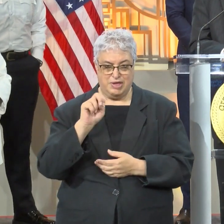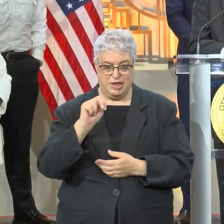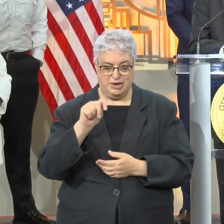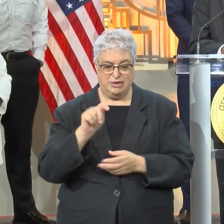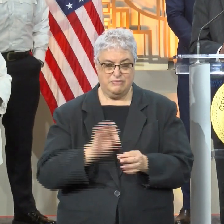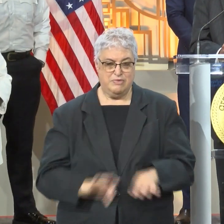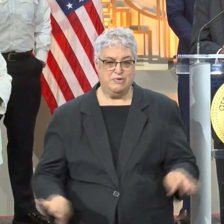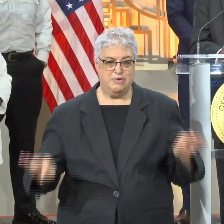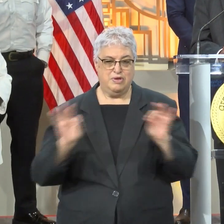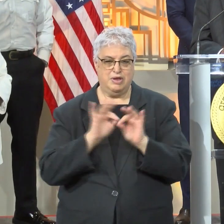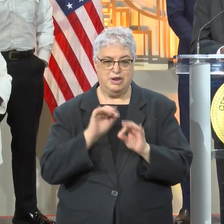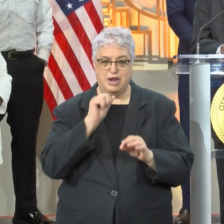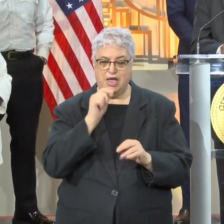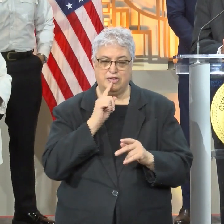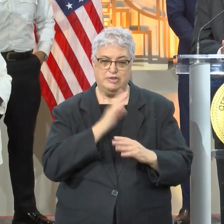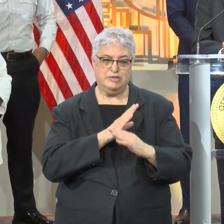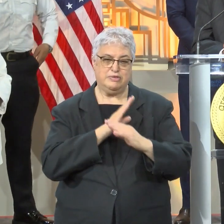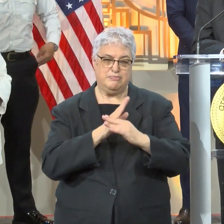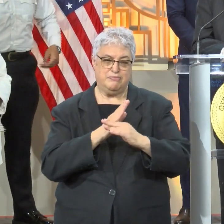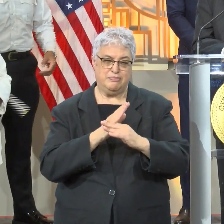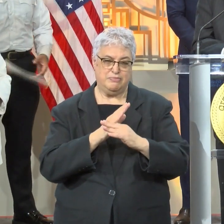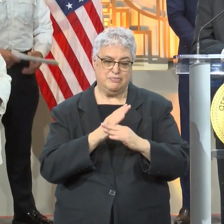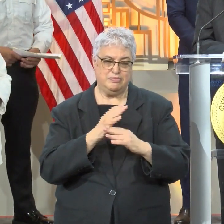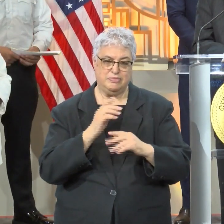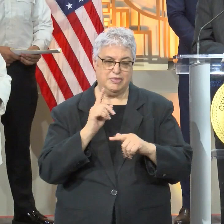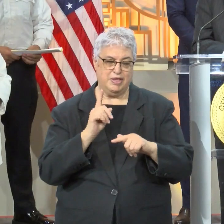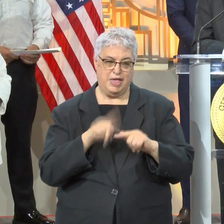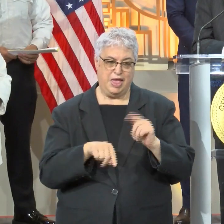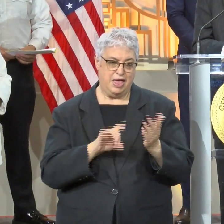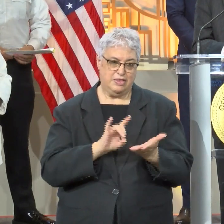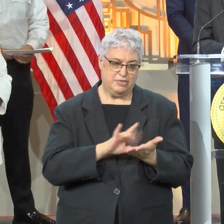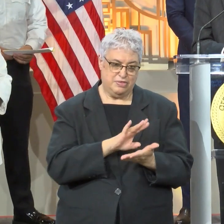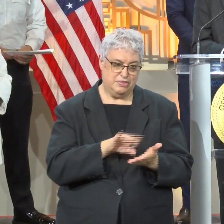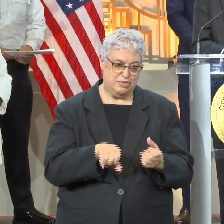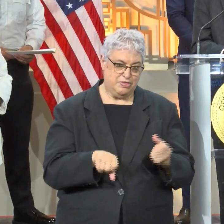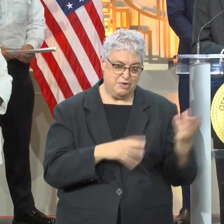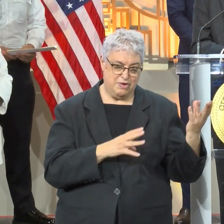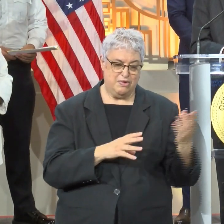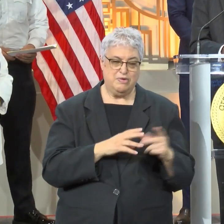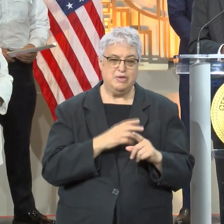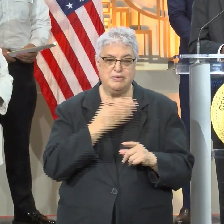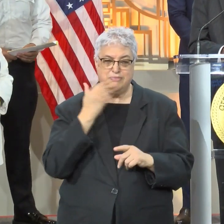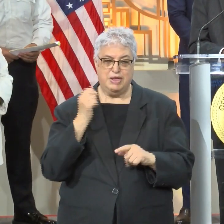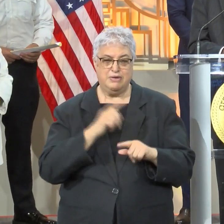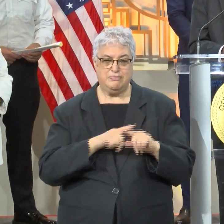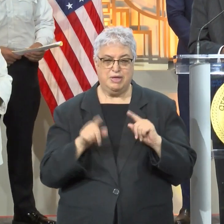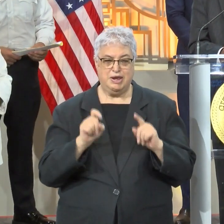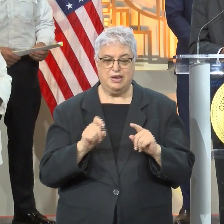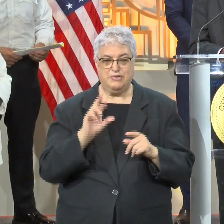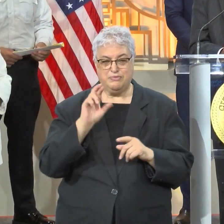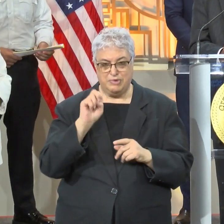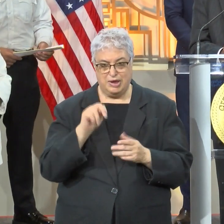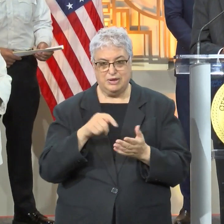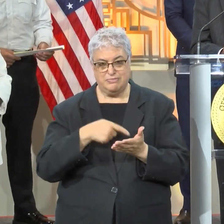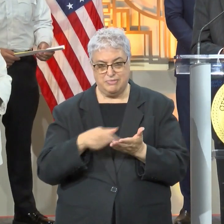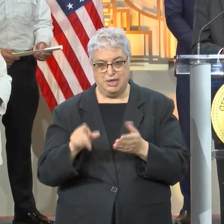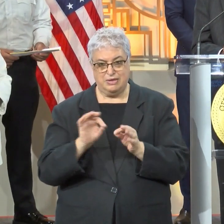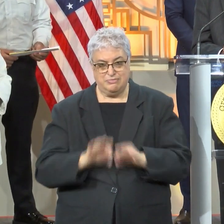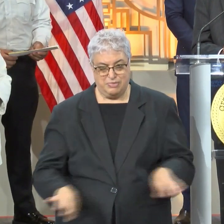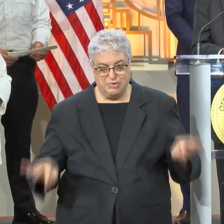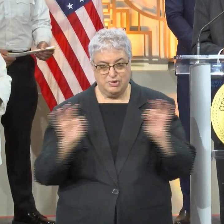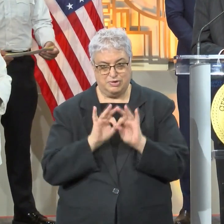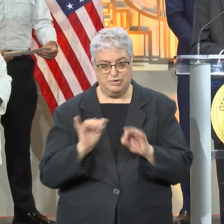important, not just a moratorium. A moratorium is better than having people evicted, but having the rent paid is of